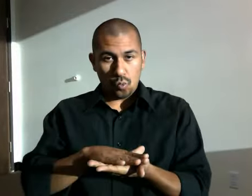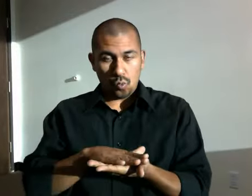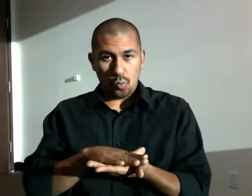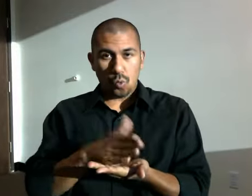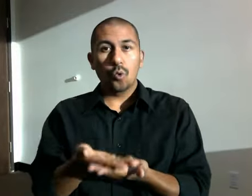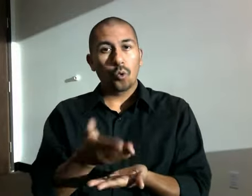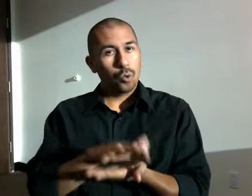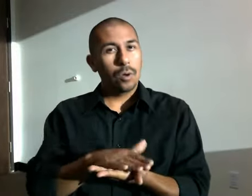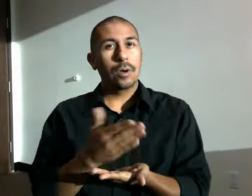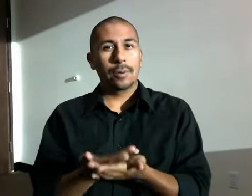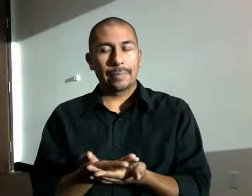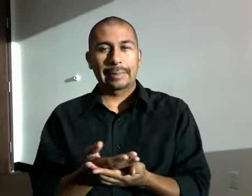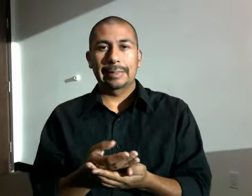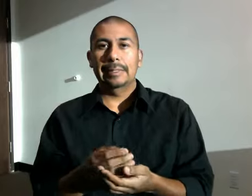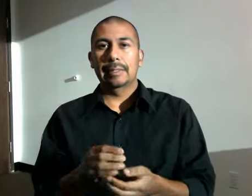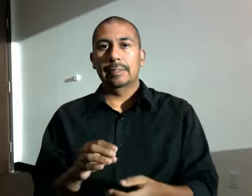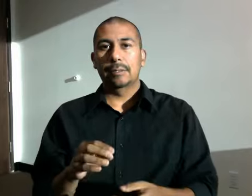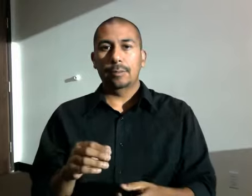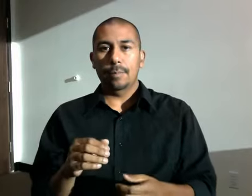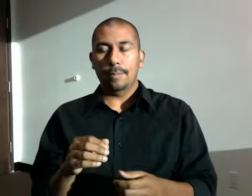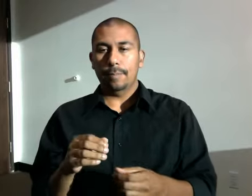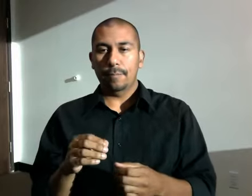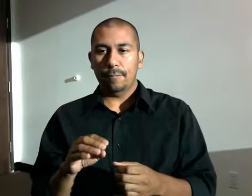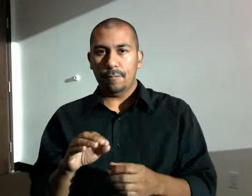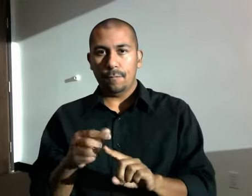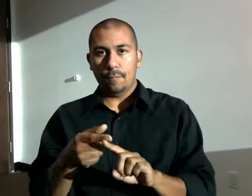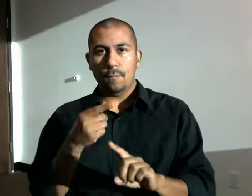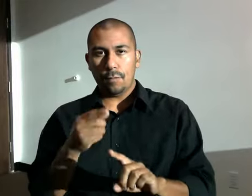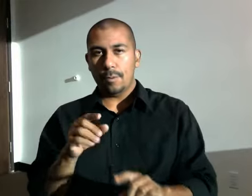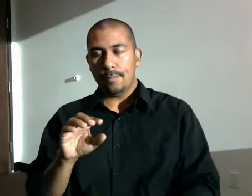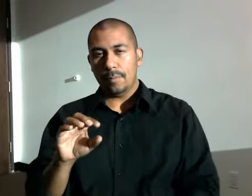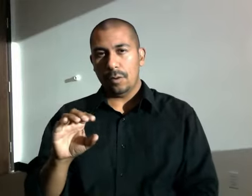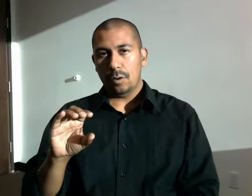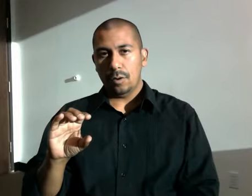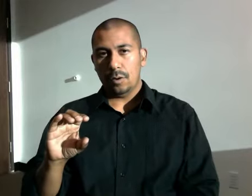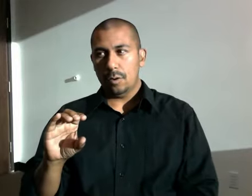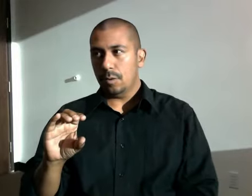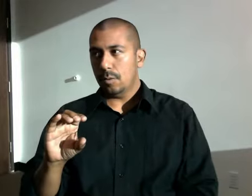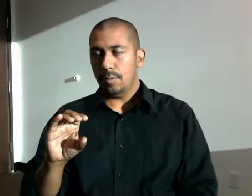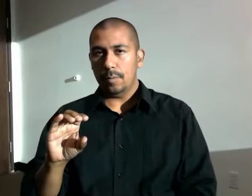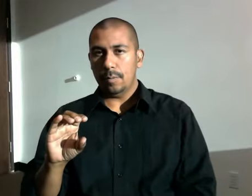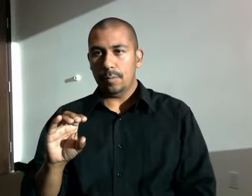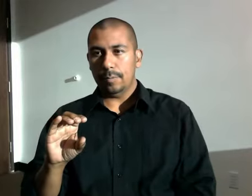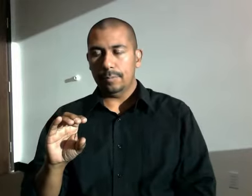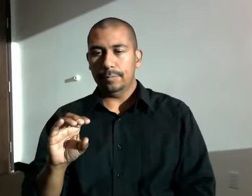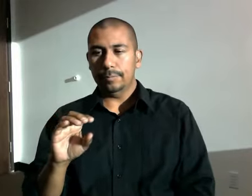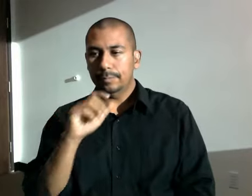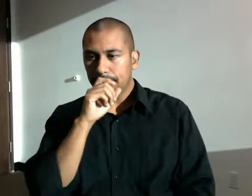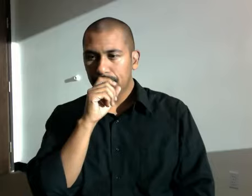This was kept gleaming all the time by my grandmother, who polished it regularly.